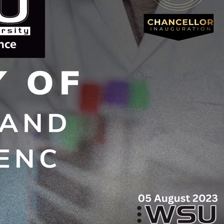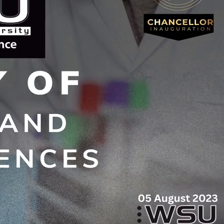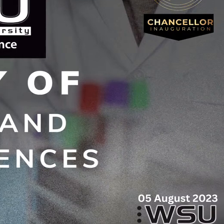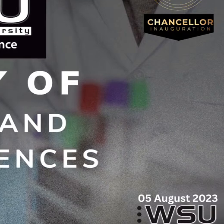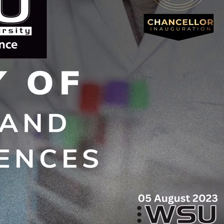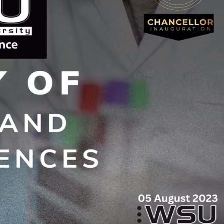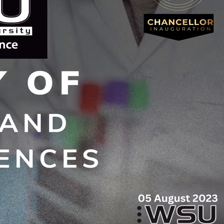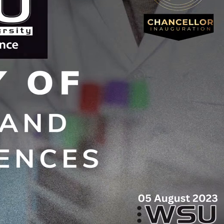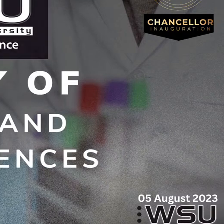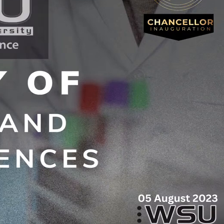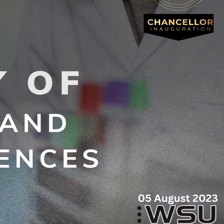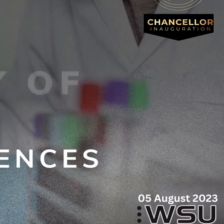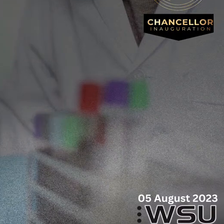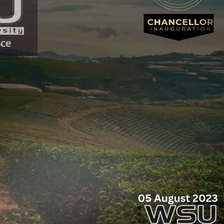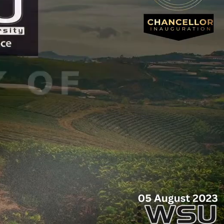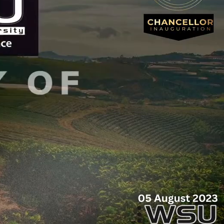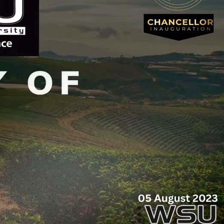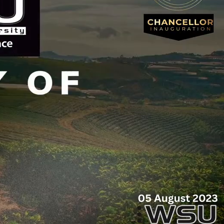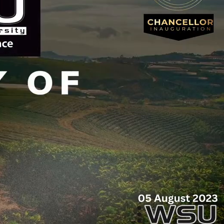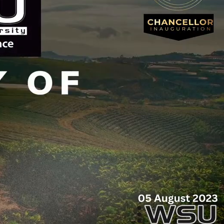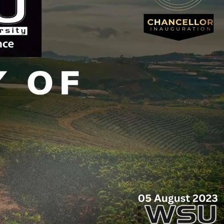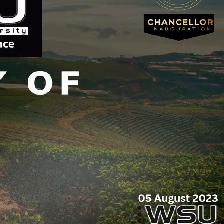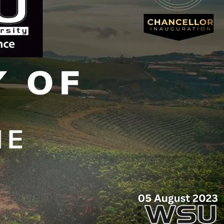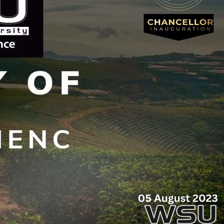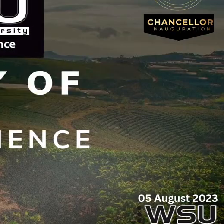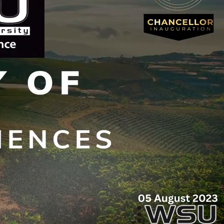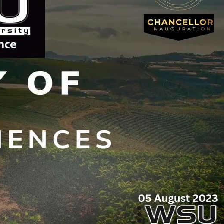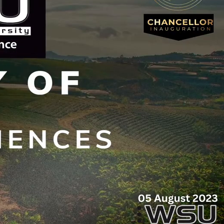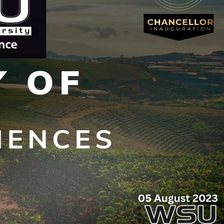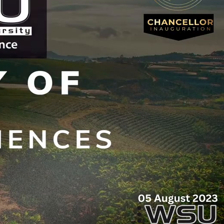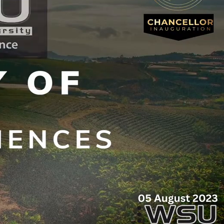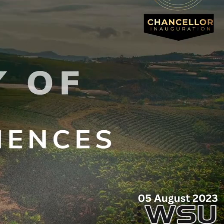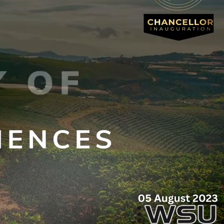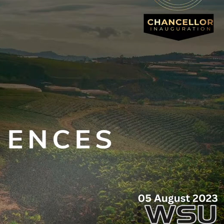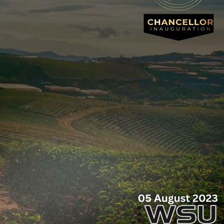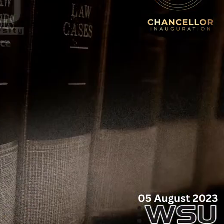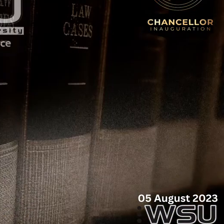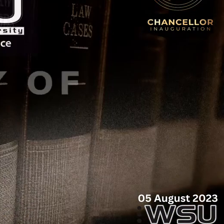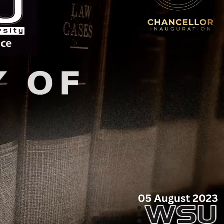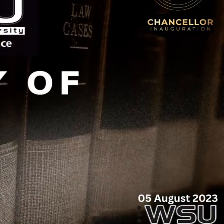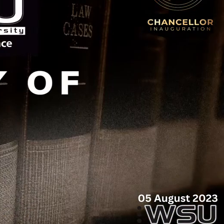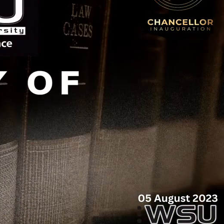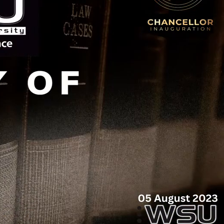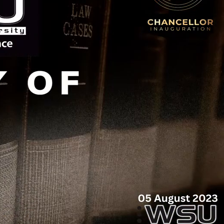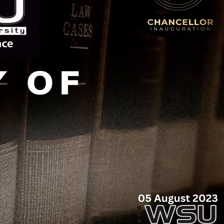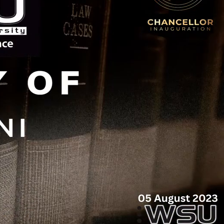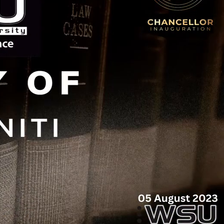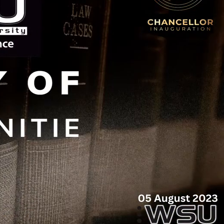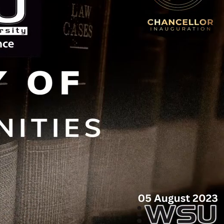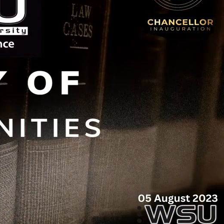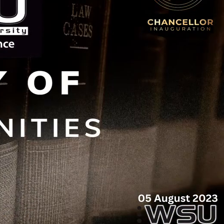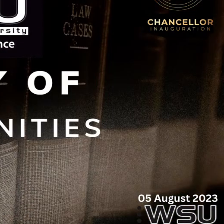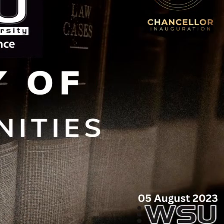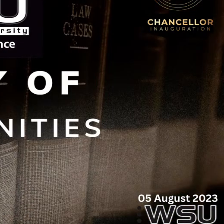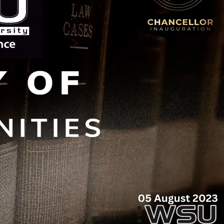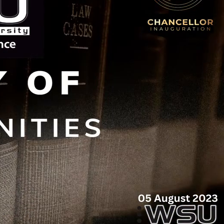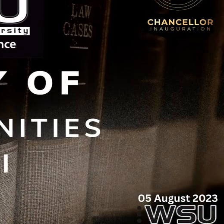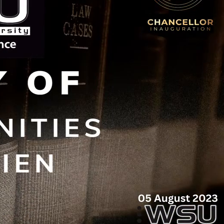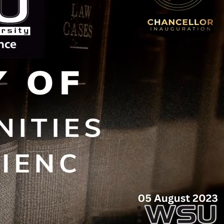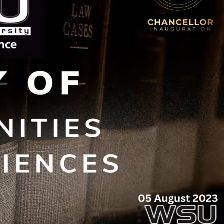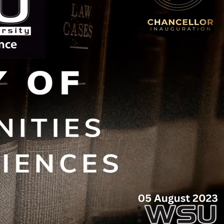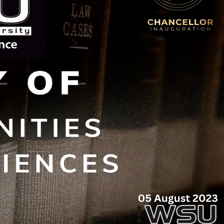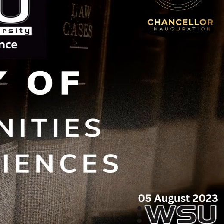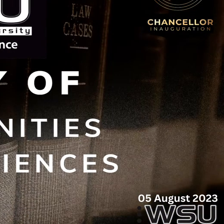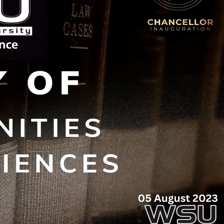Sciences, Faculty of Natural Sciences, Faculty of Law, Humanities and